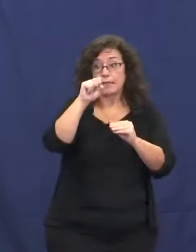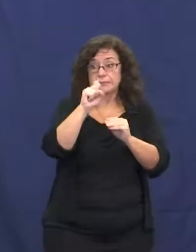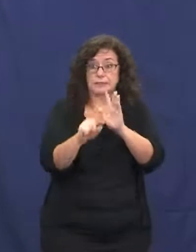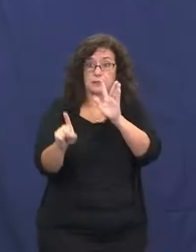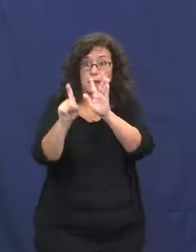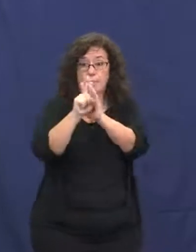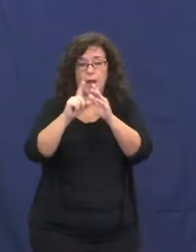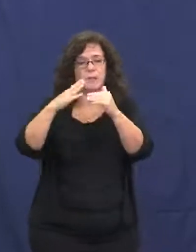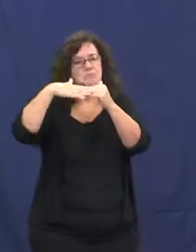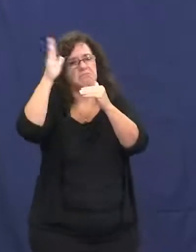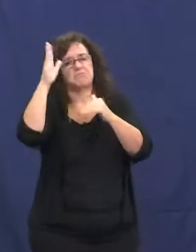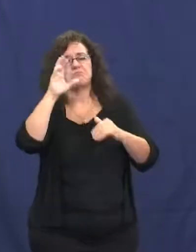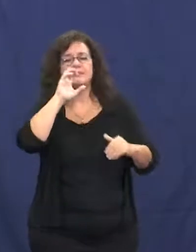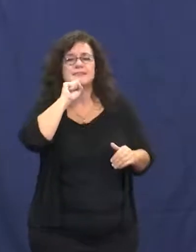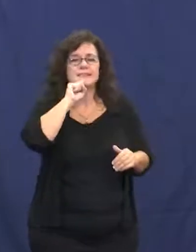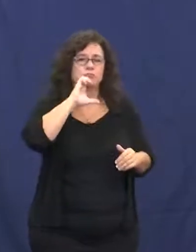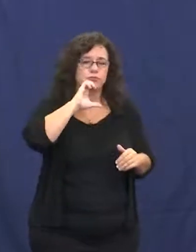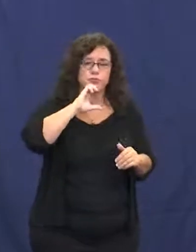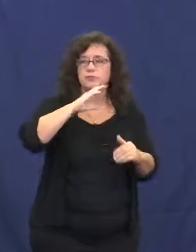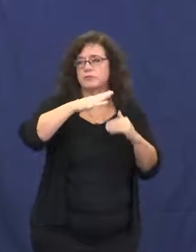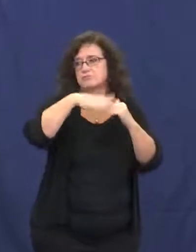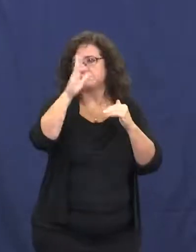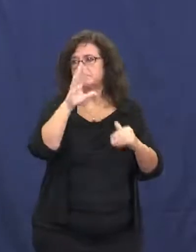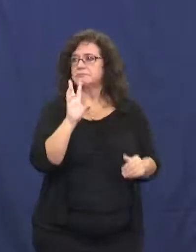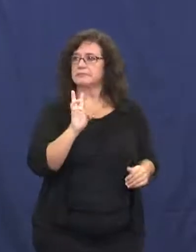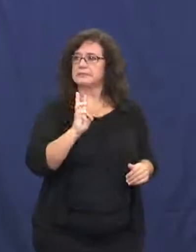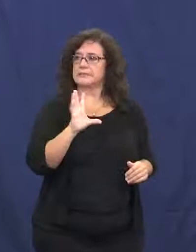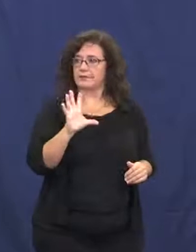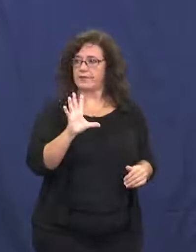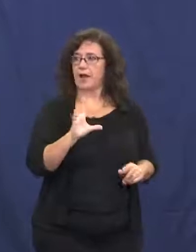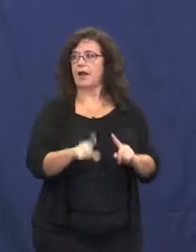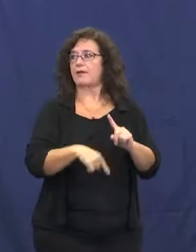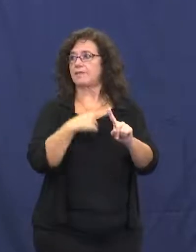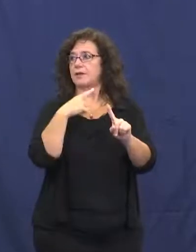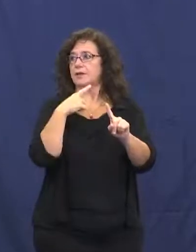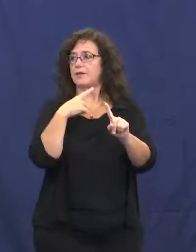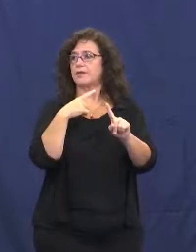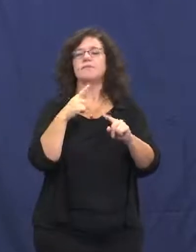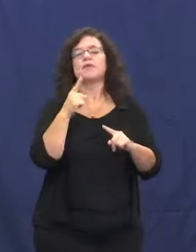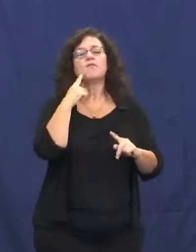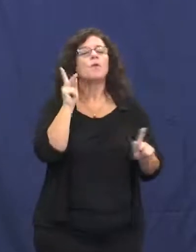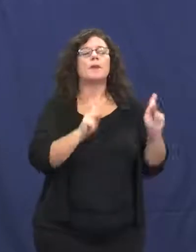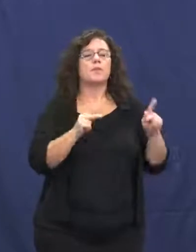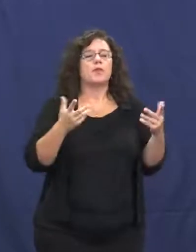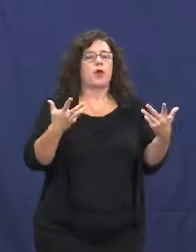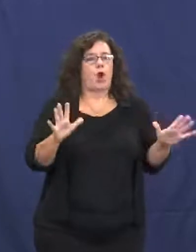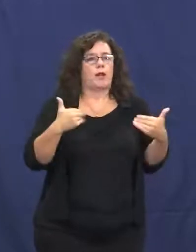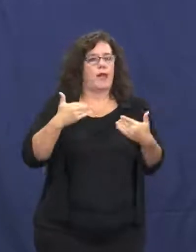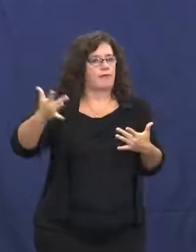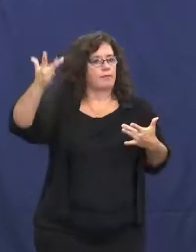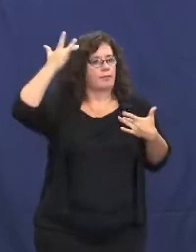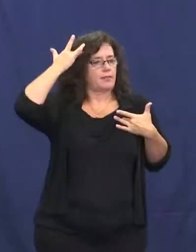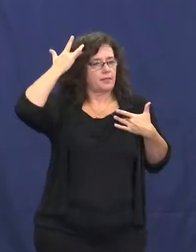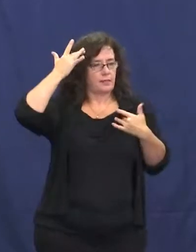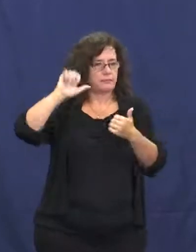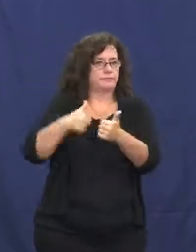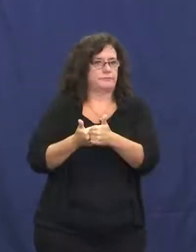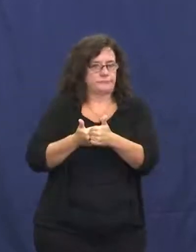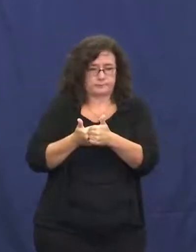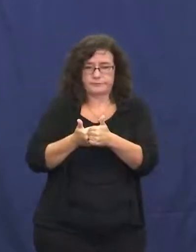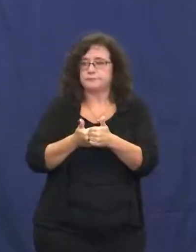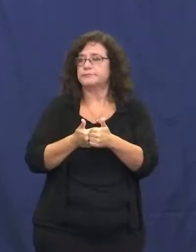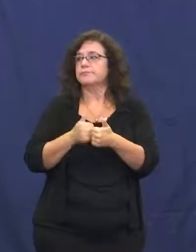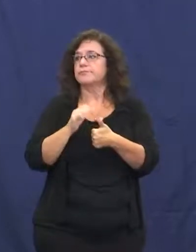At 18% of all of our cases are among those that have underlying health conditions. It also, next